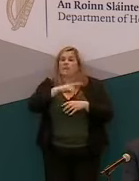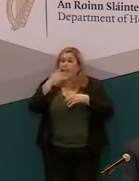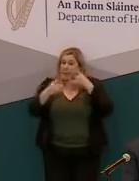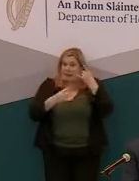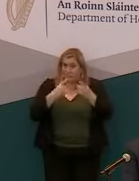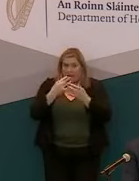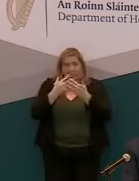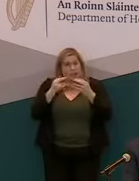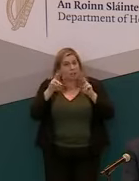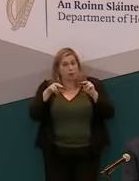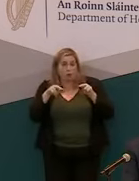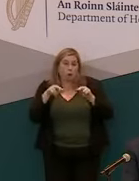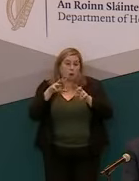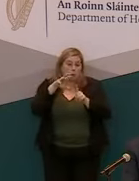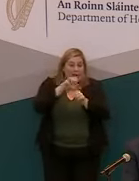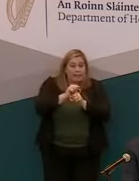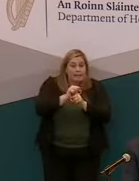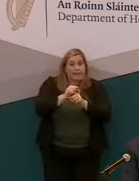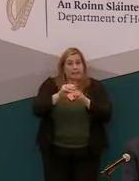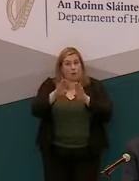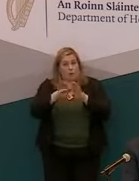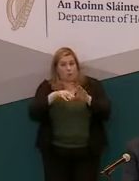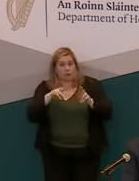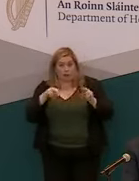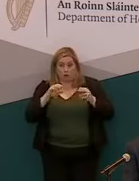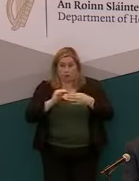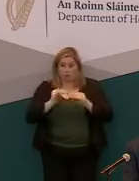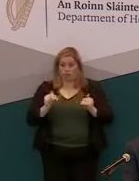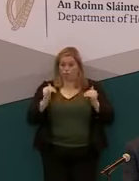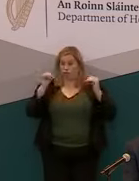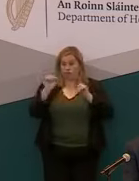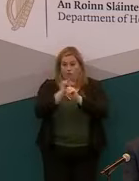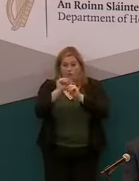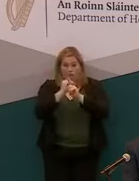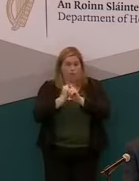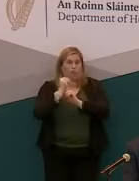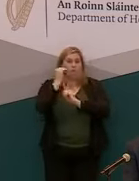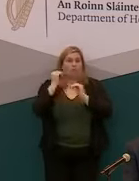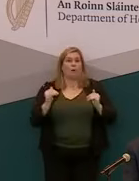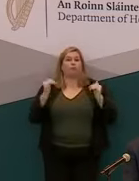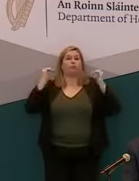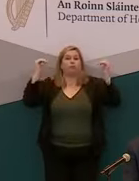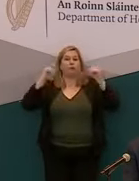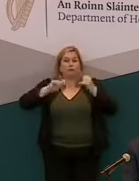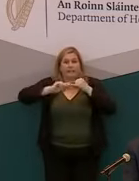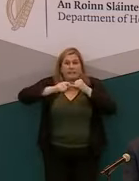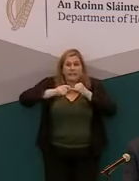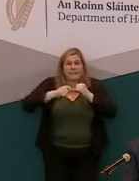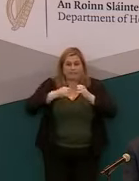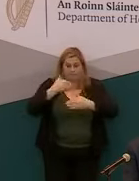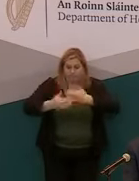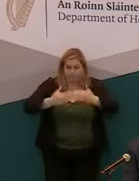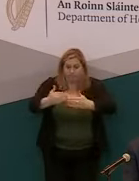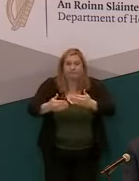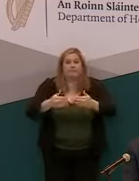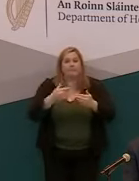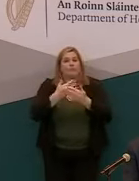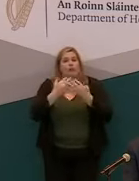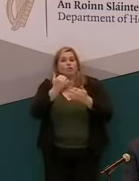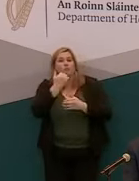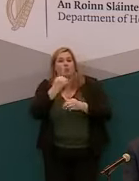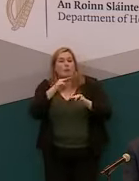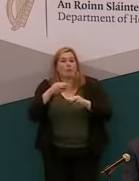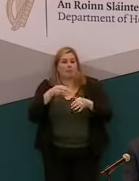cases seen, particularly with an enhanced testing regimen, the number of people attending hospital, the number of people requiring critical care. So again, it's a